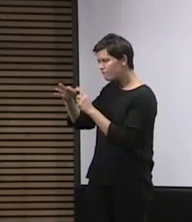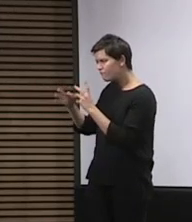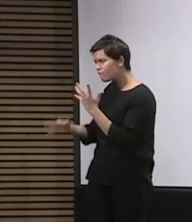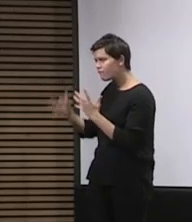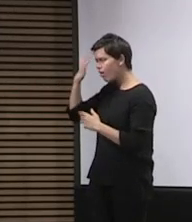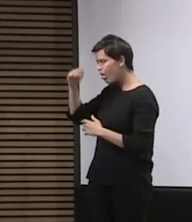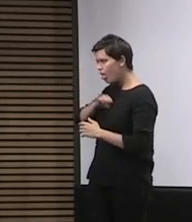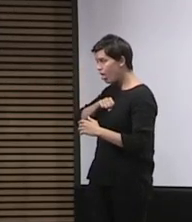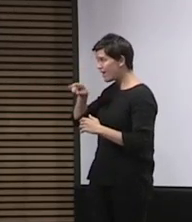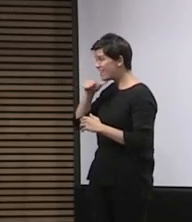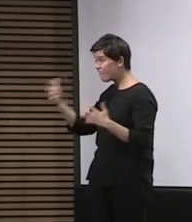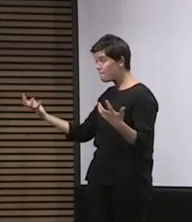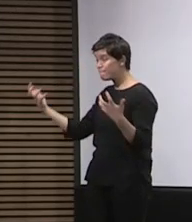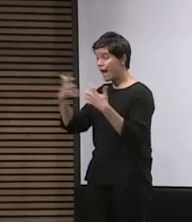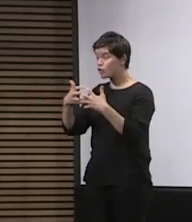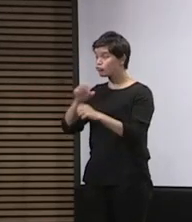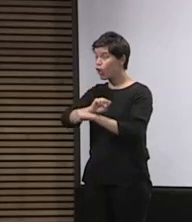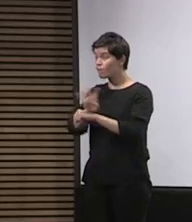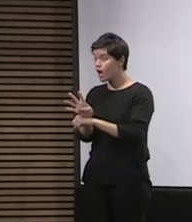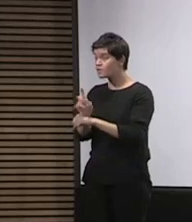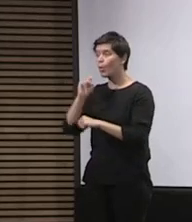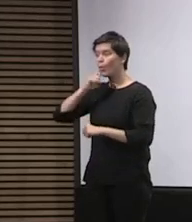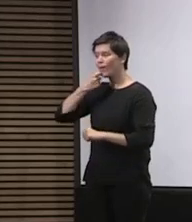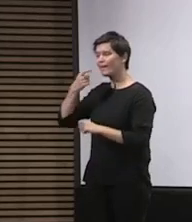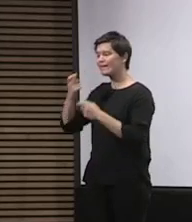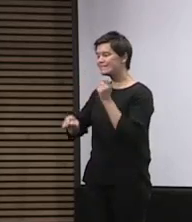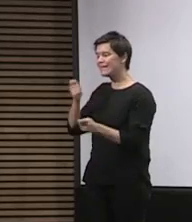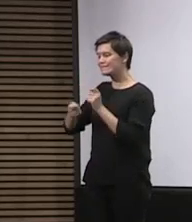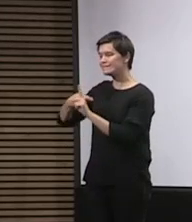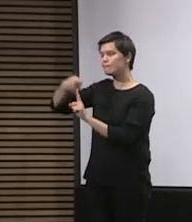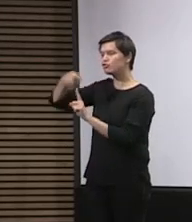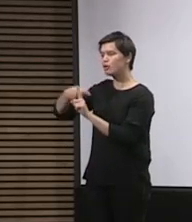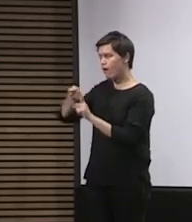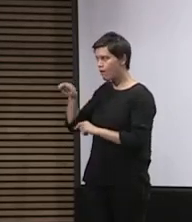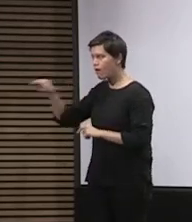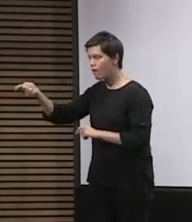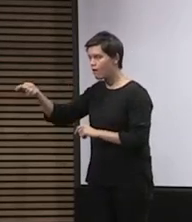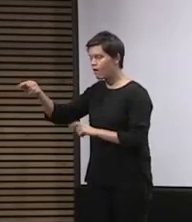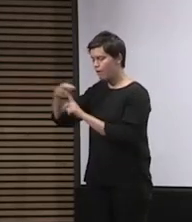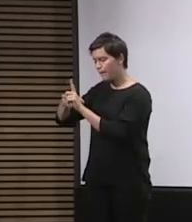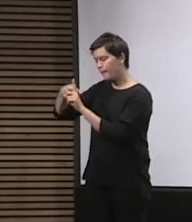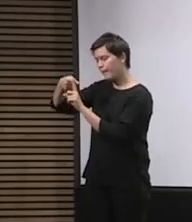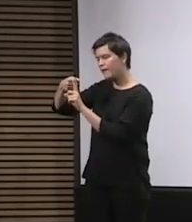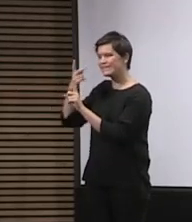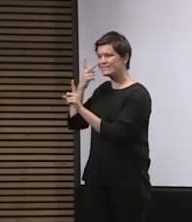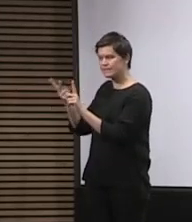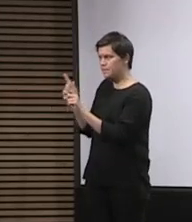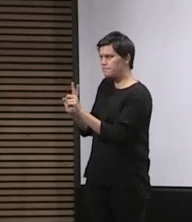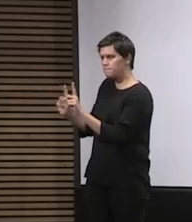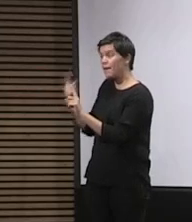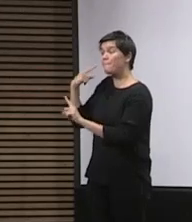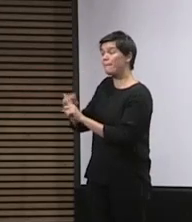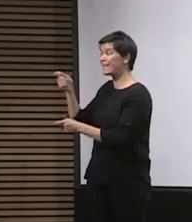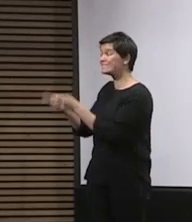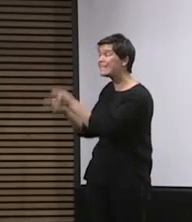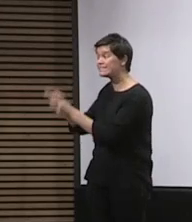COVID-19, will have a temperature taken, and testing will happen. They'll be offered testing, and then the management of those individuals